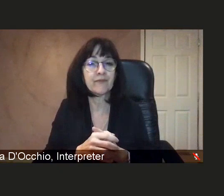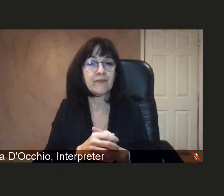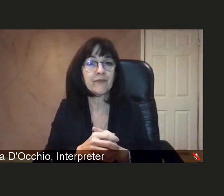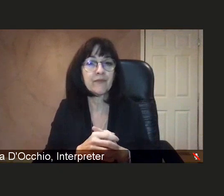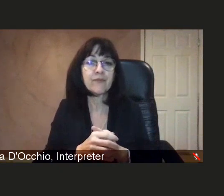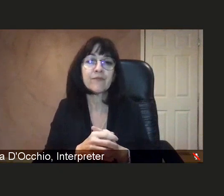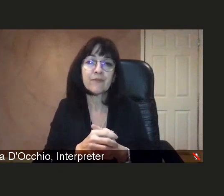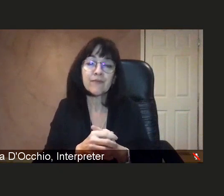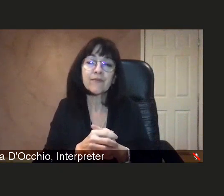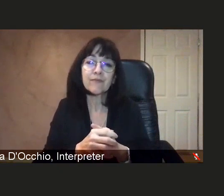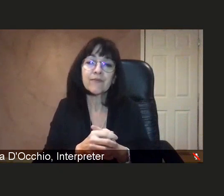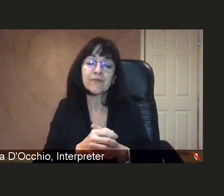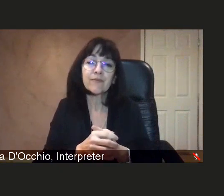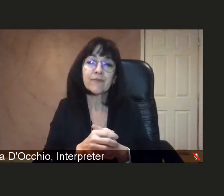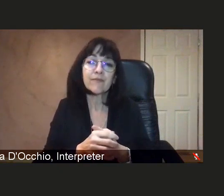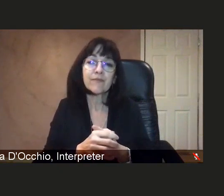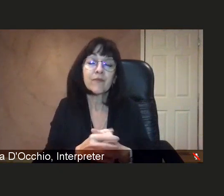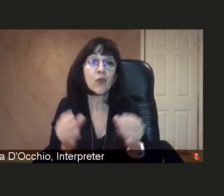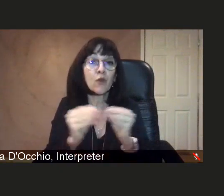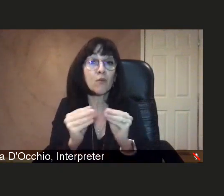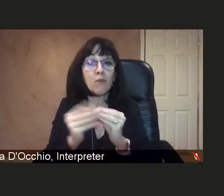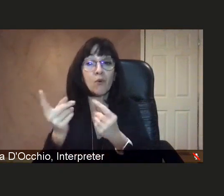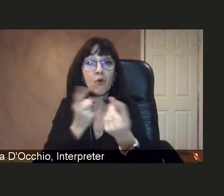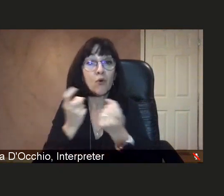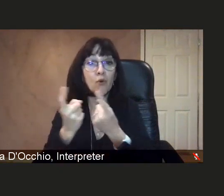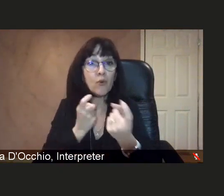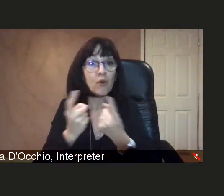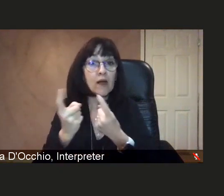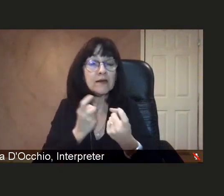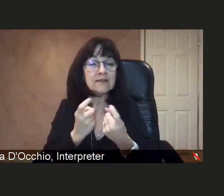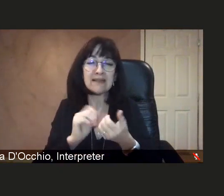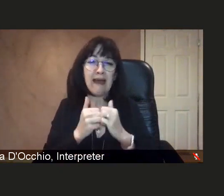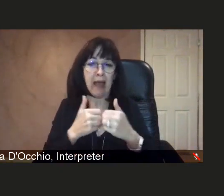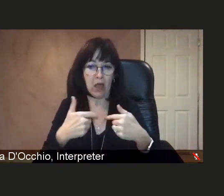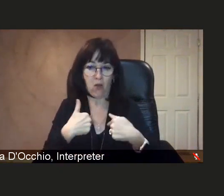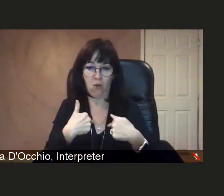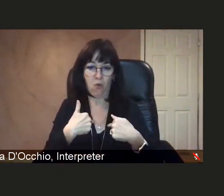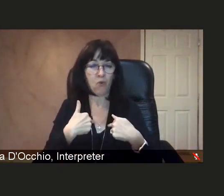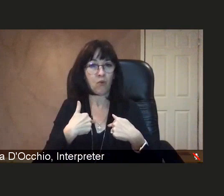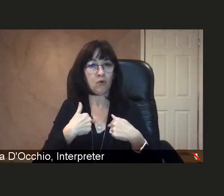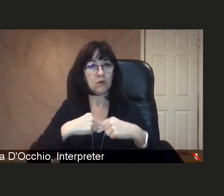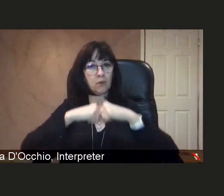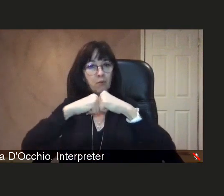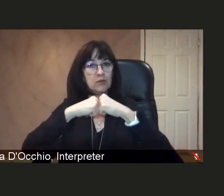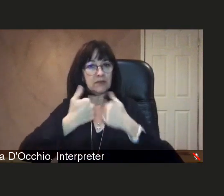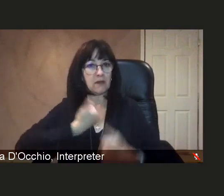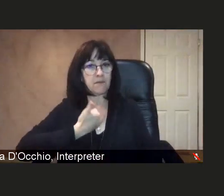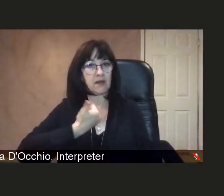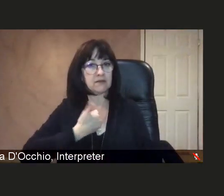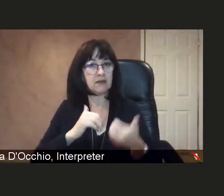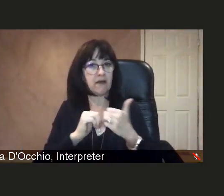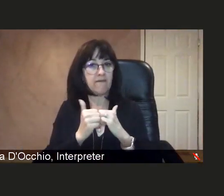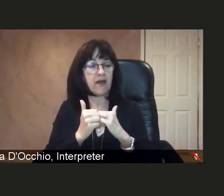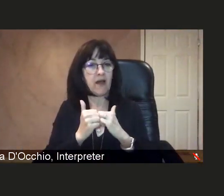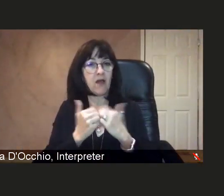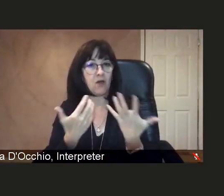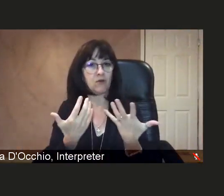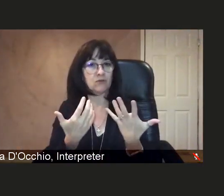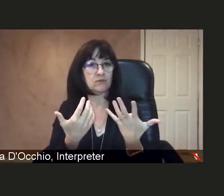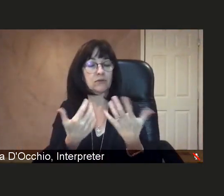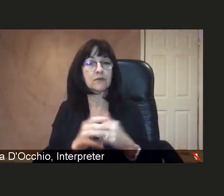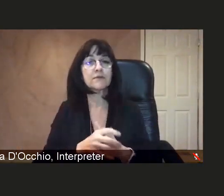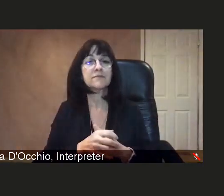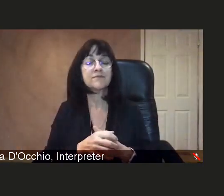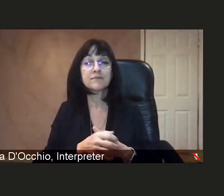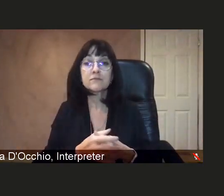the next set of questions, which is what can I do to protect myself? So the most important thing to do is social